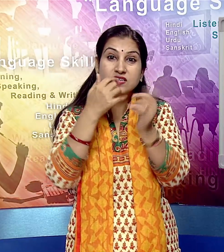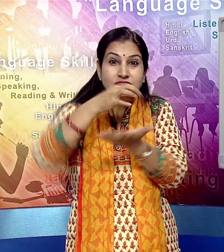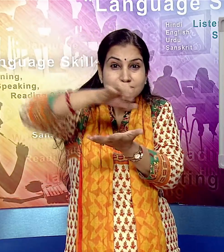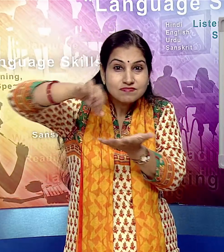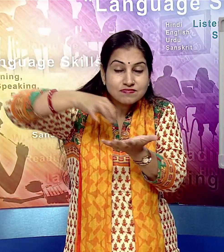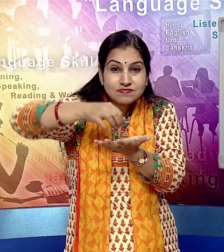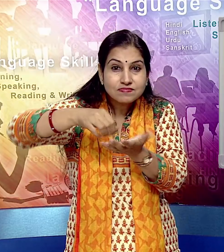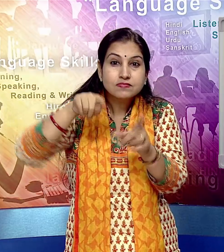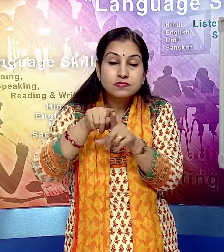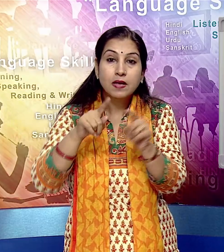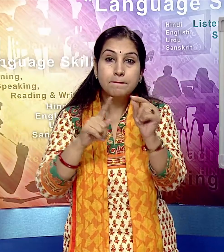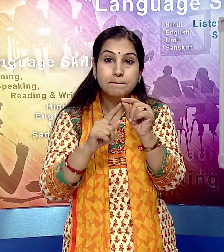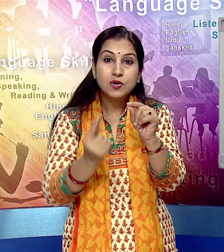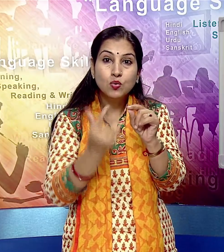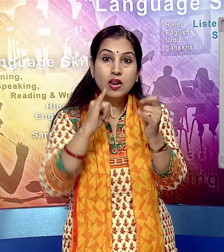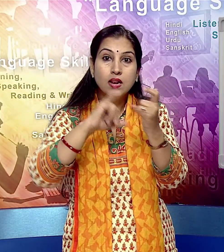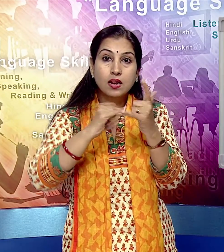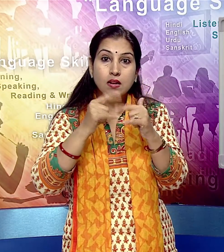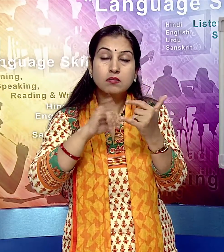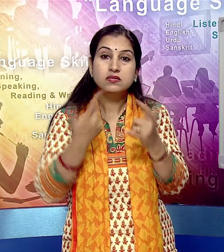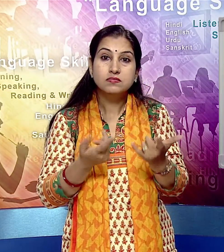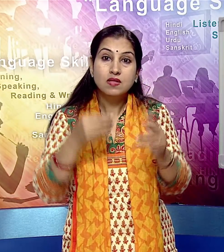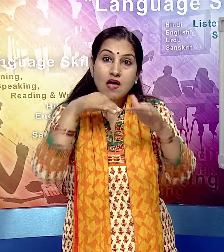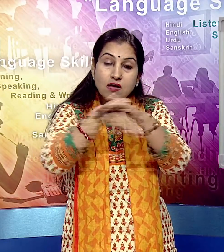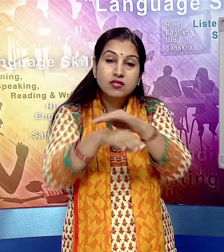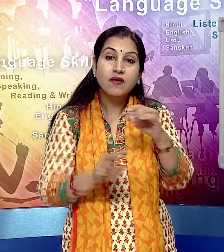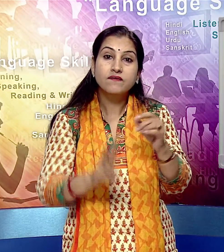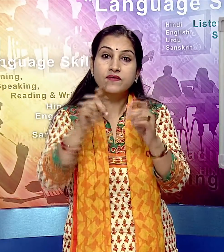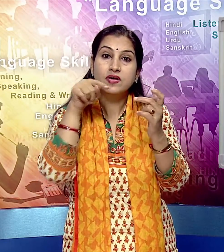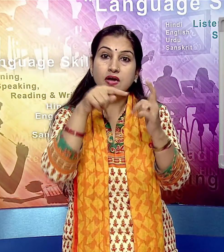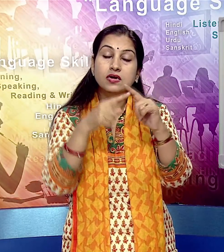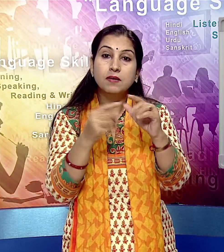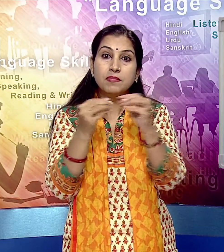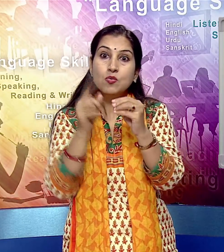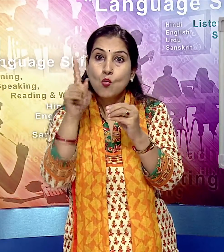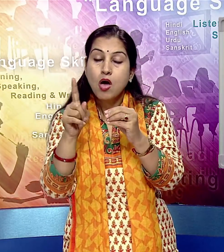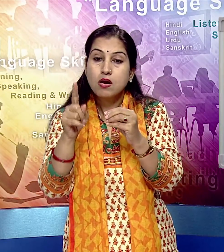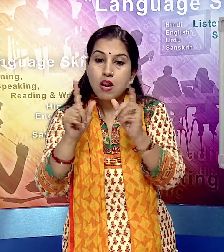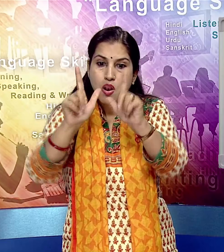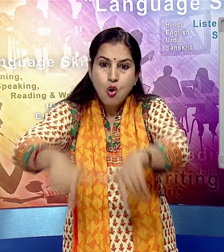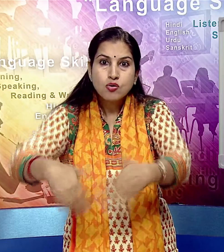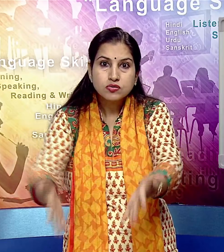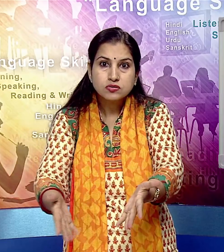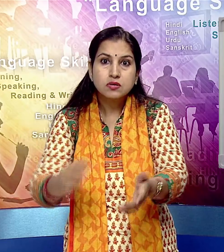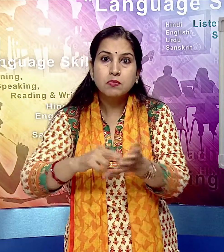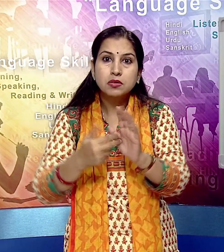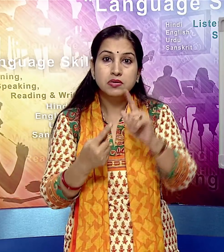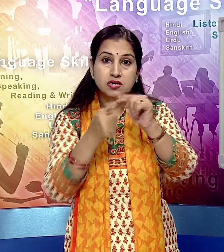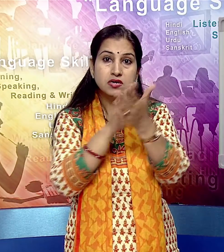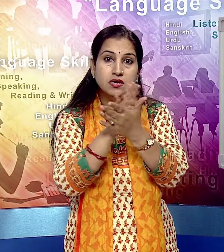pulses destroys the vitamin B1, that is thiamine.